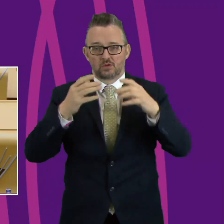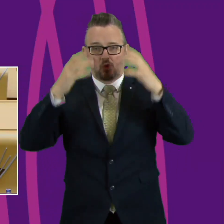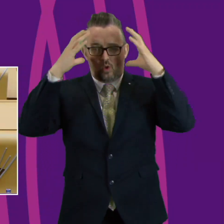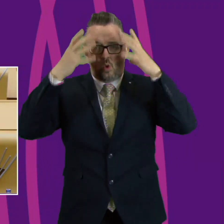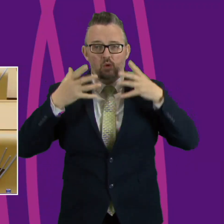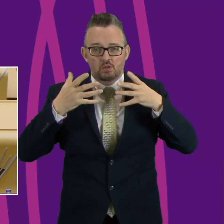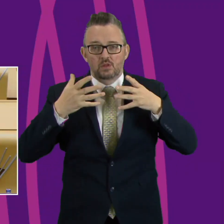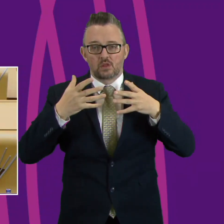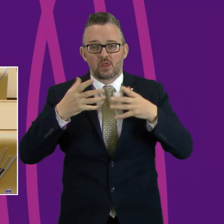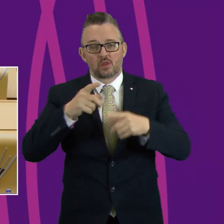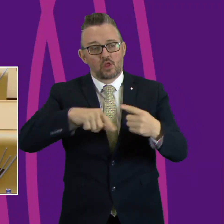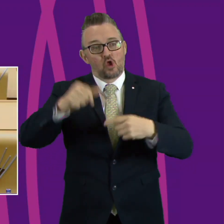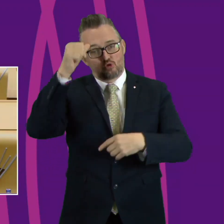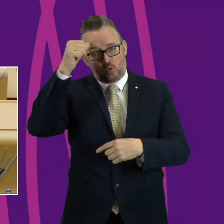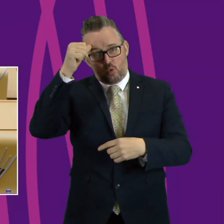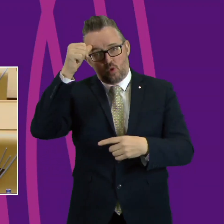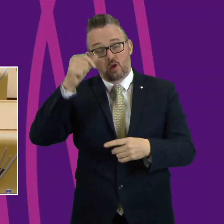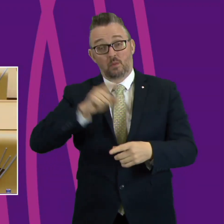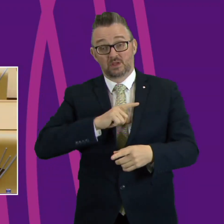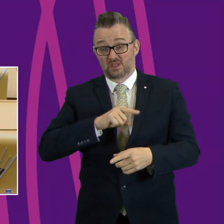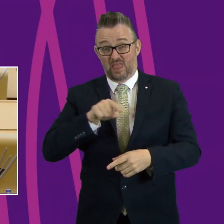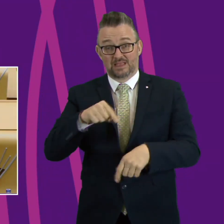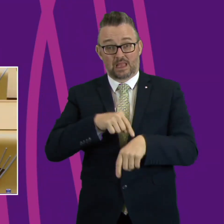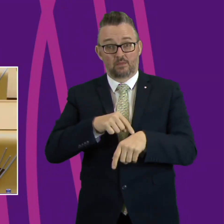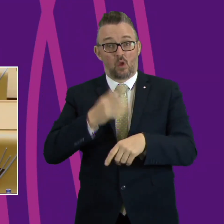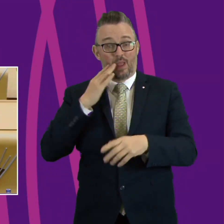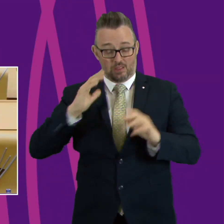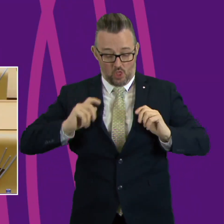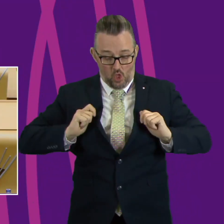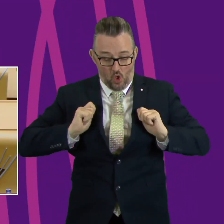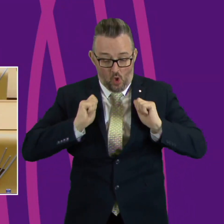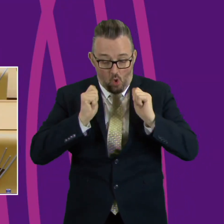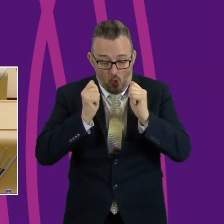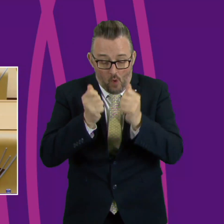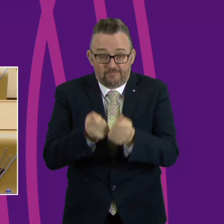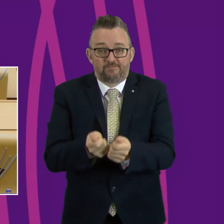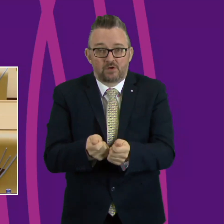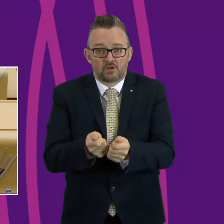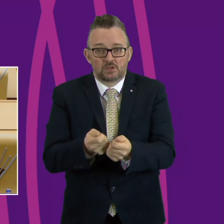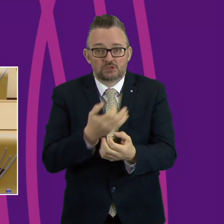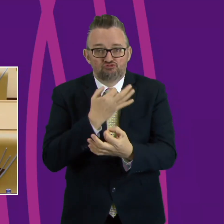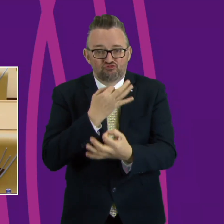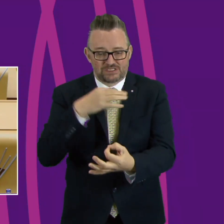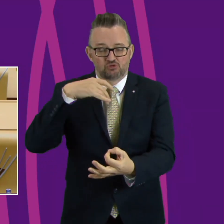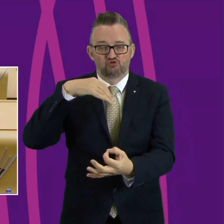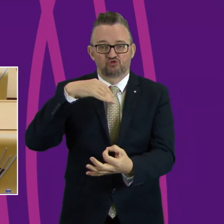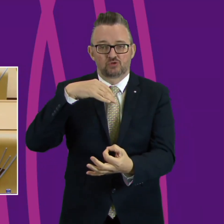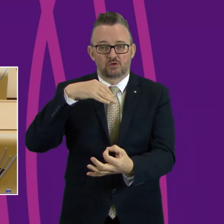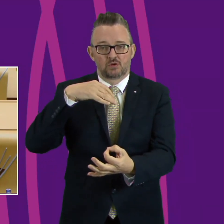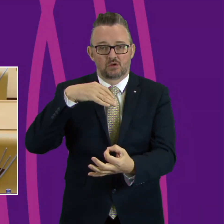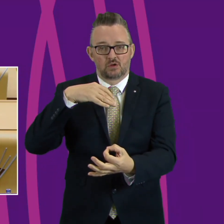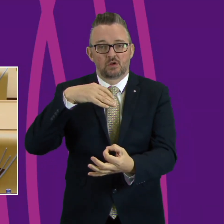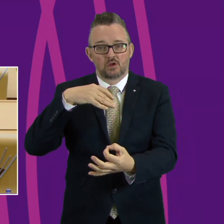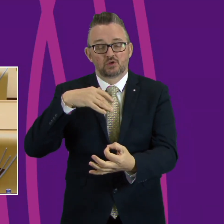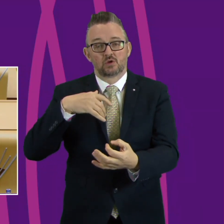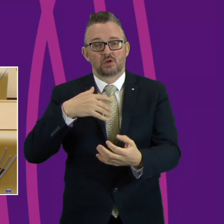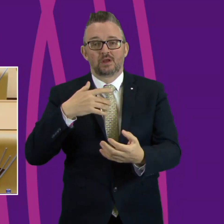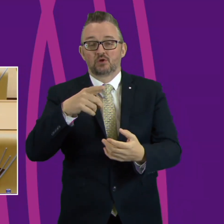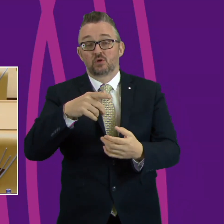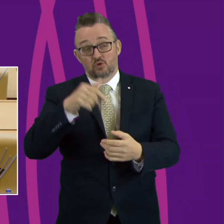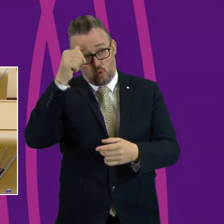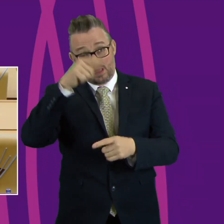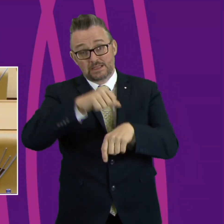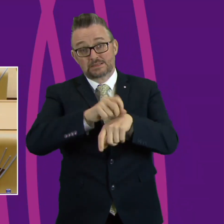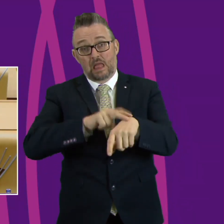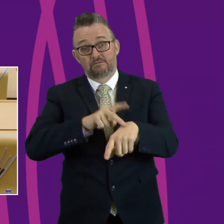that momentary risky position when you take the PPE off. So I think that staff are very right to